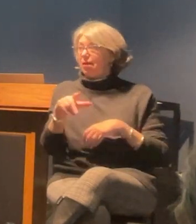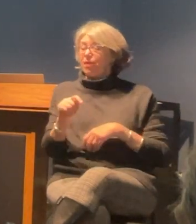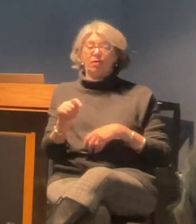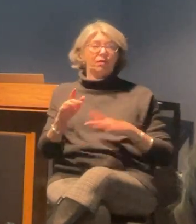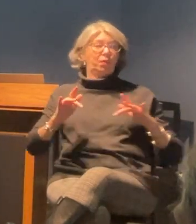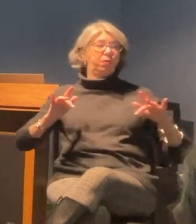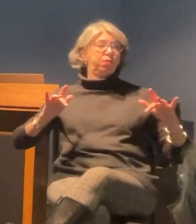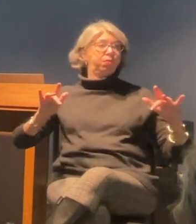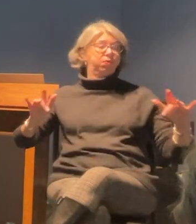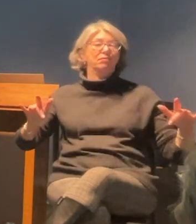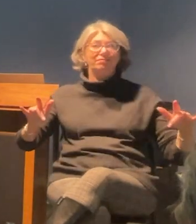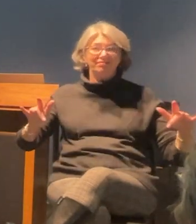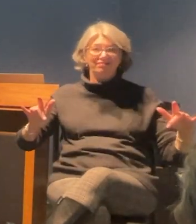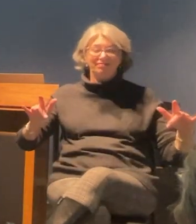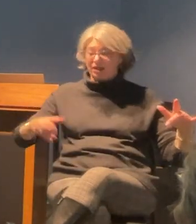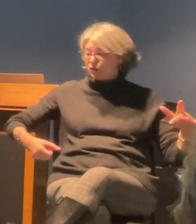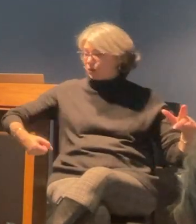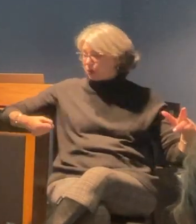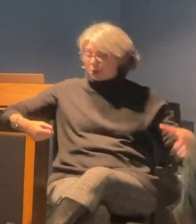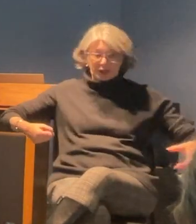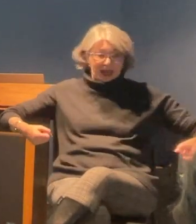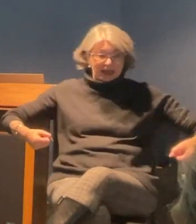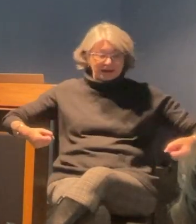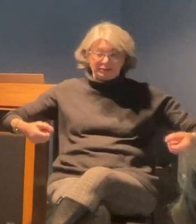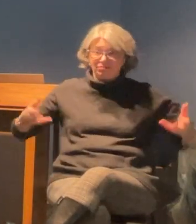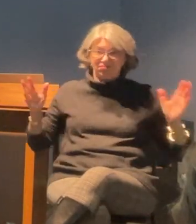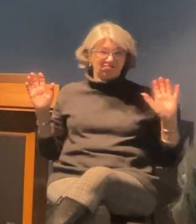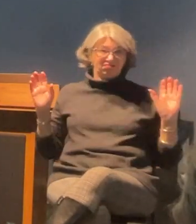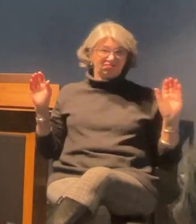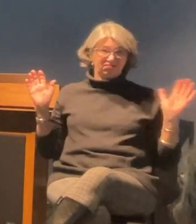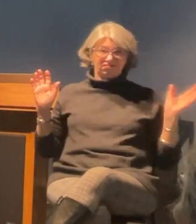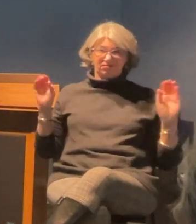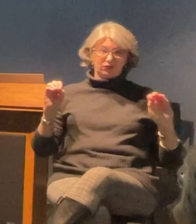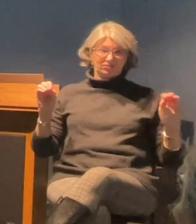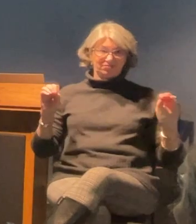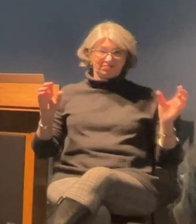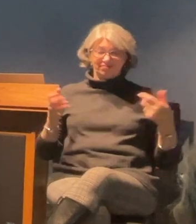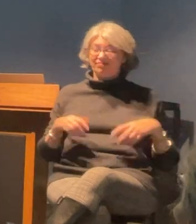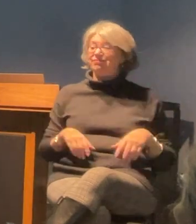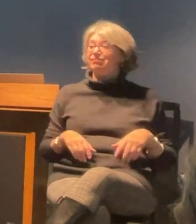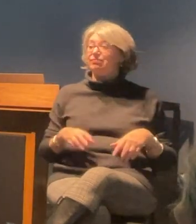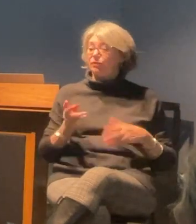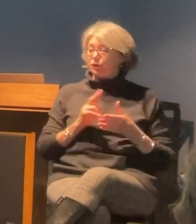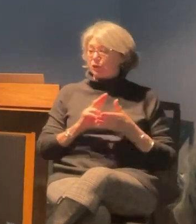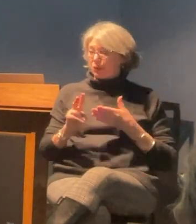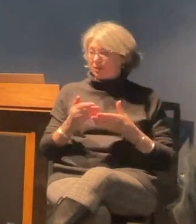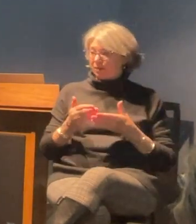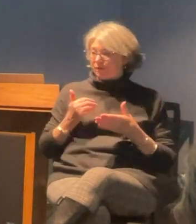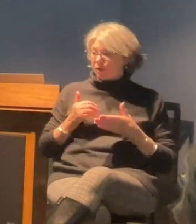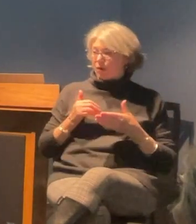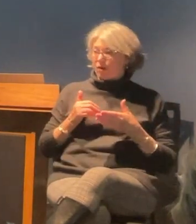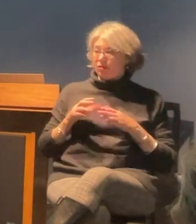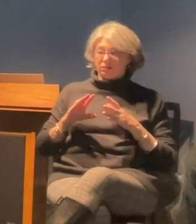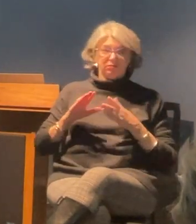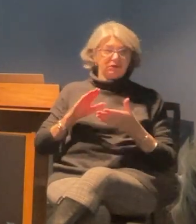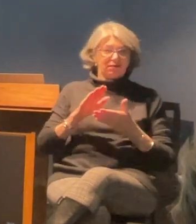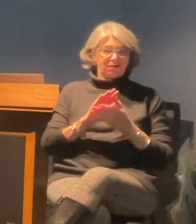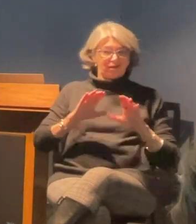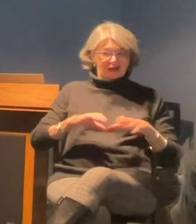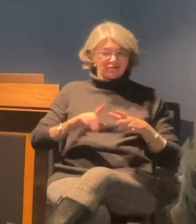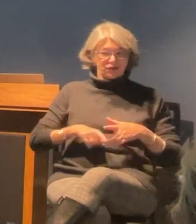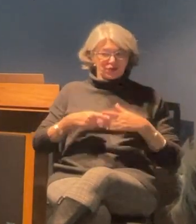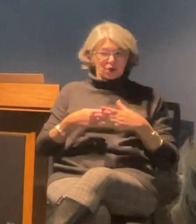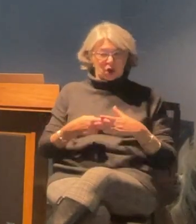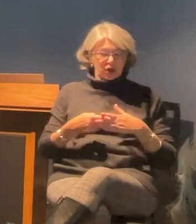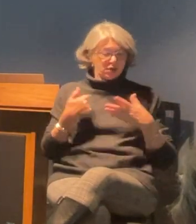with like two suitcases. And I had 2 weeks before the semester begins to kind